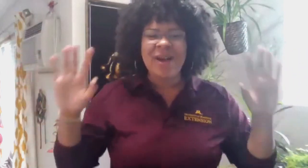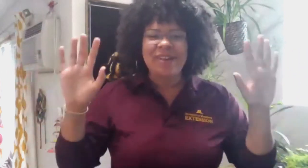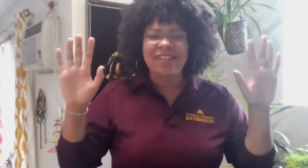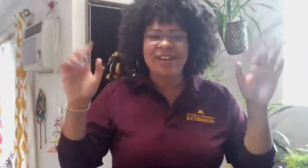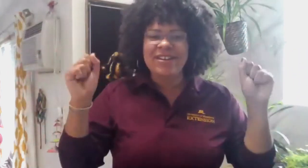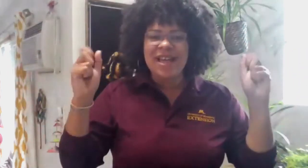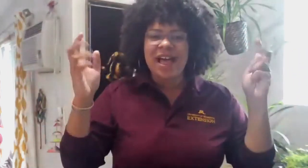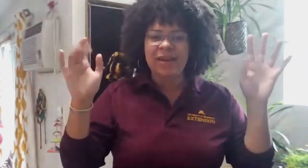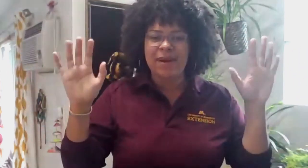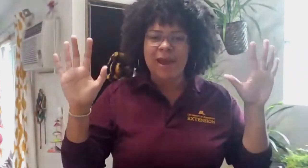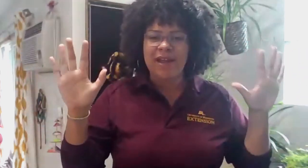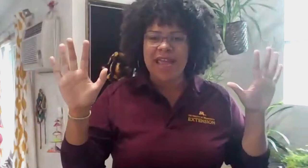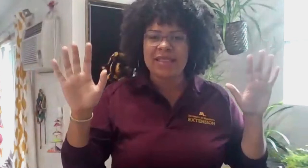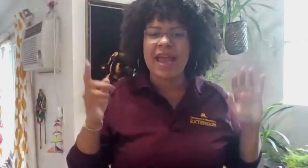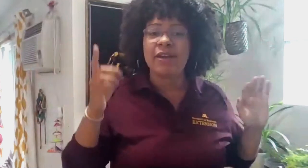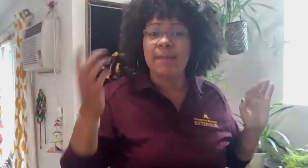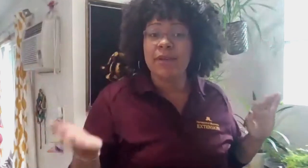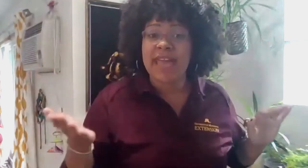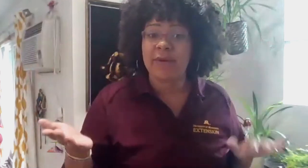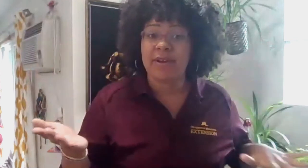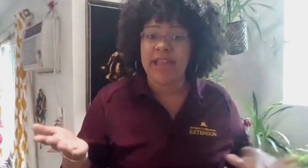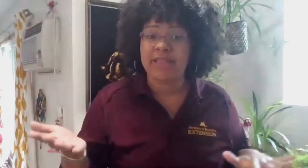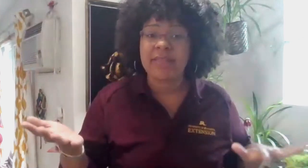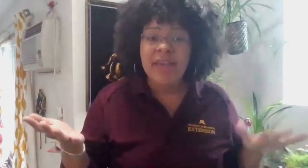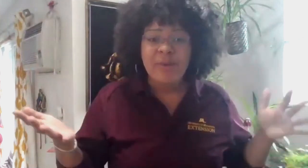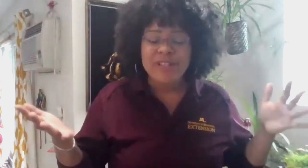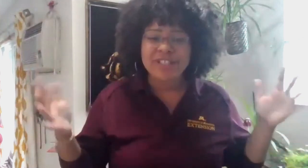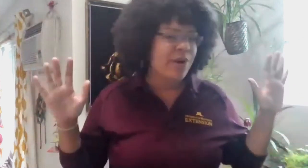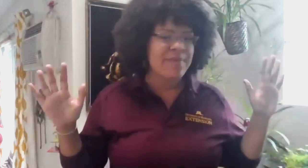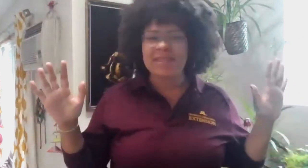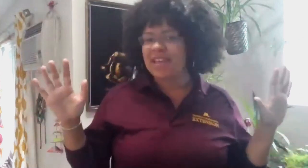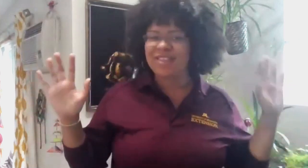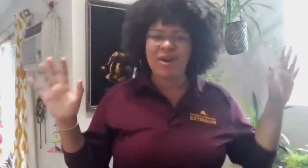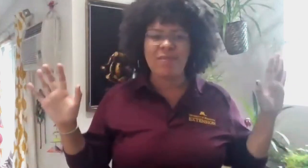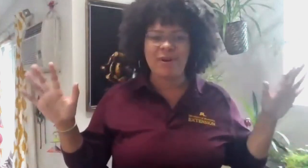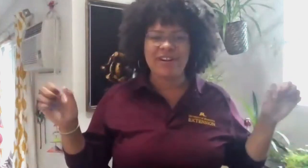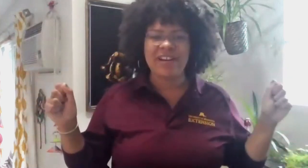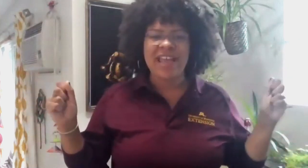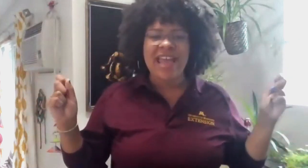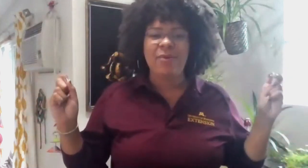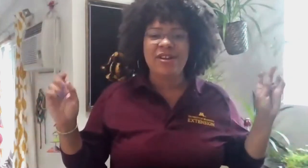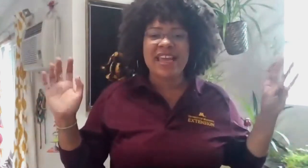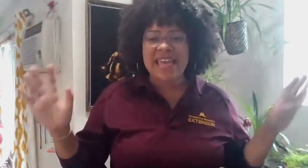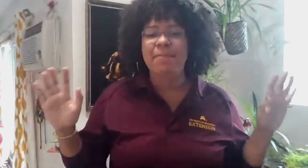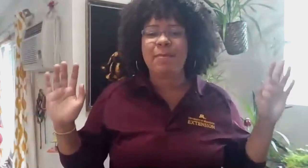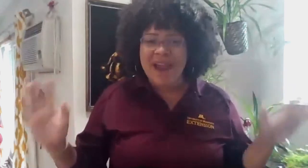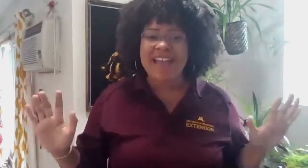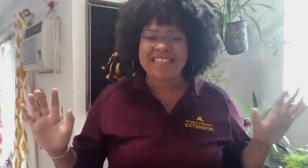We learned a little bit about our hands and how to communicate with our hands, which is so amazing, so important, and I want you to keep